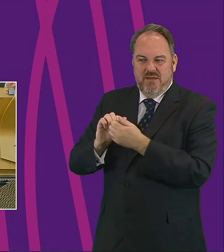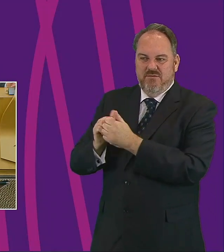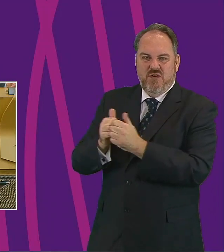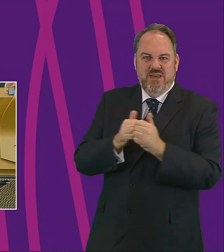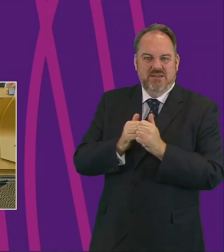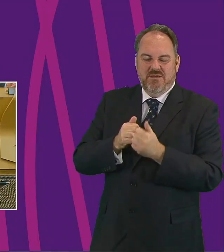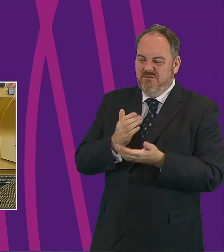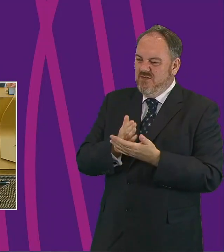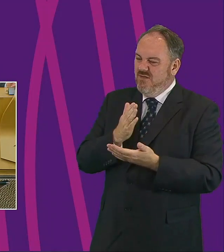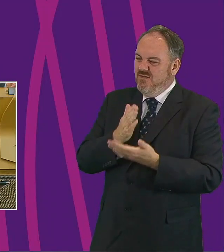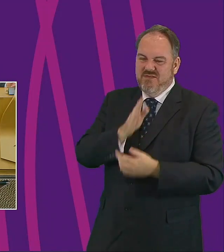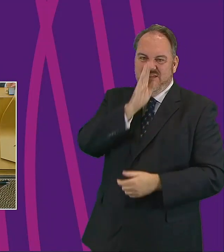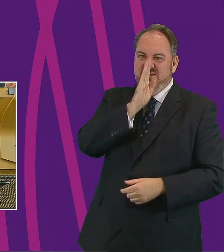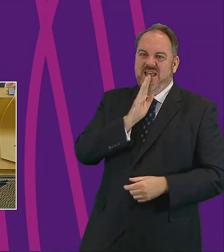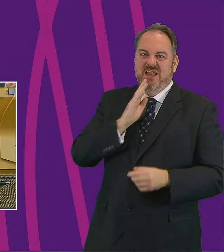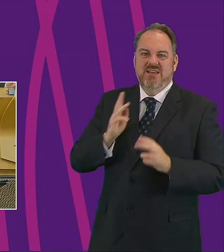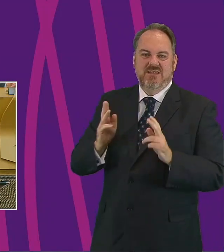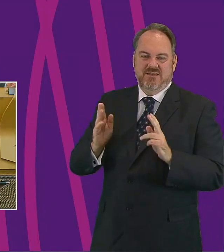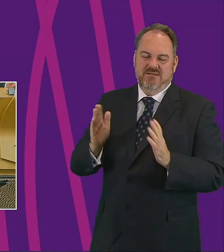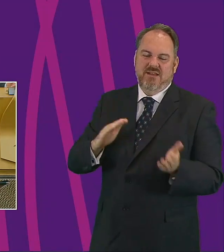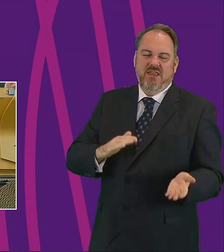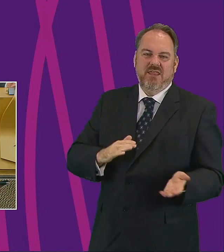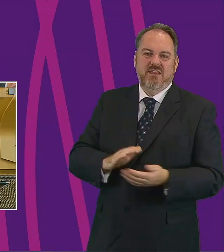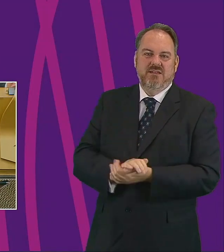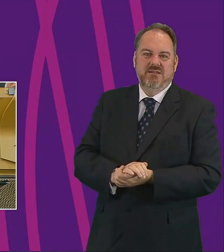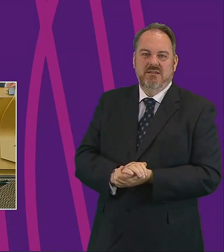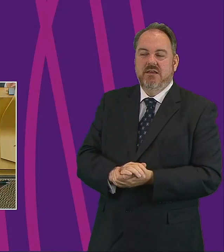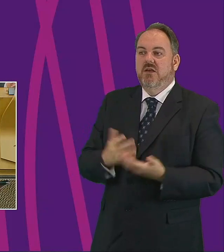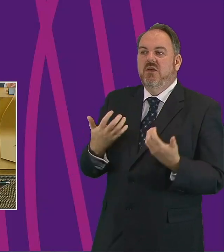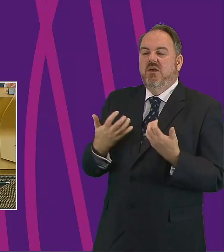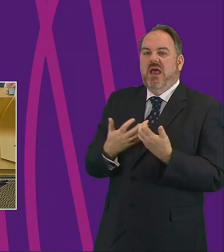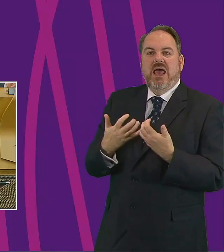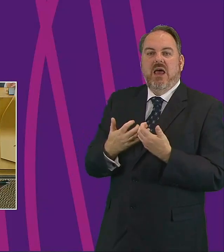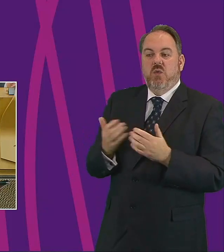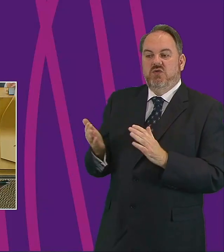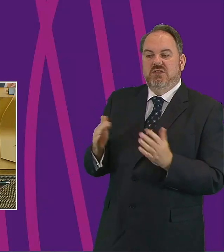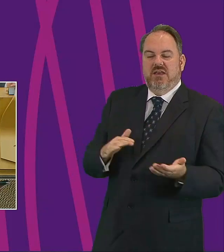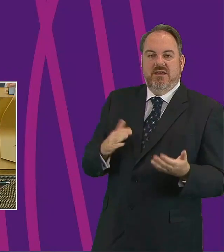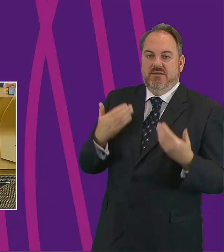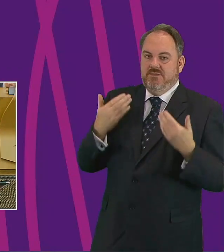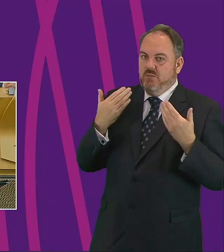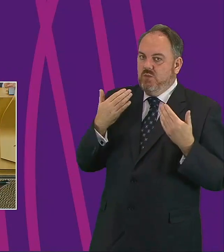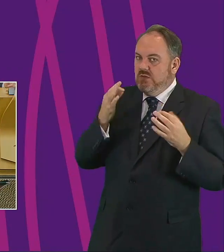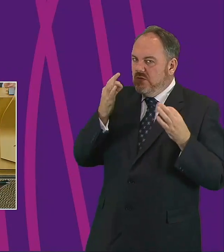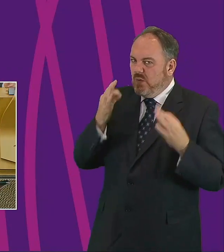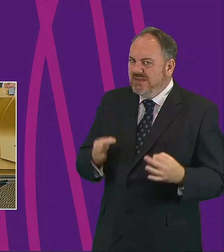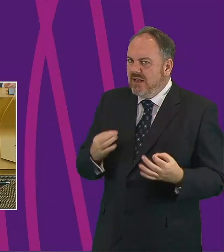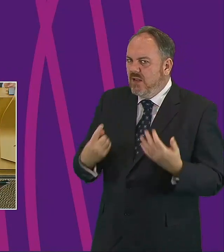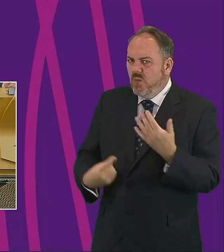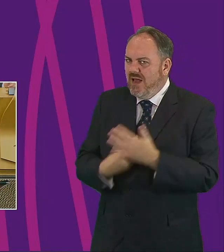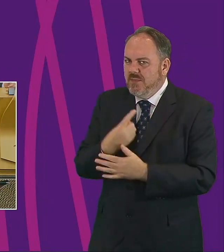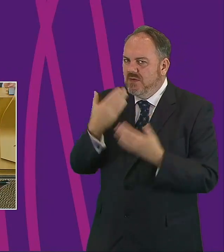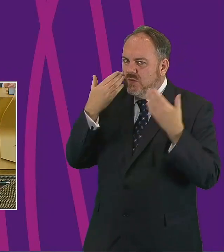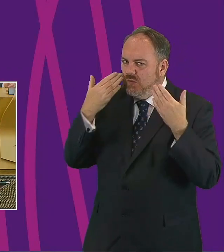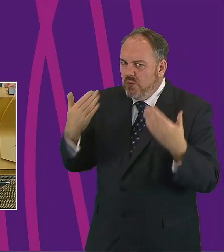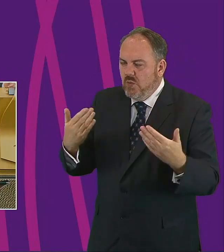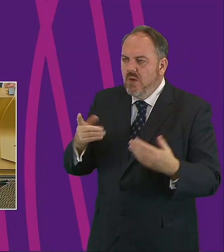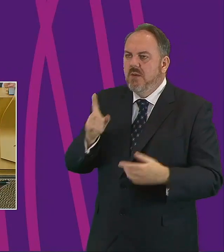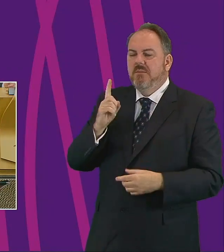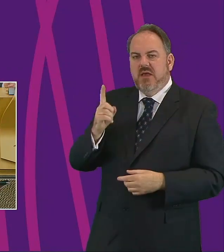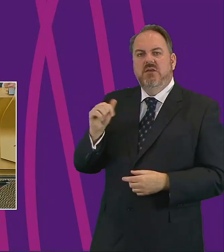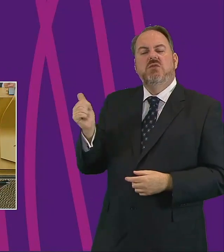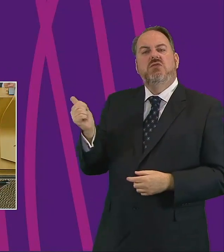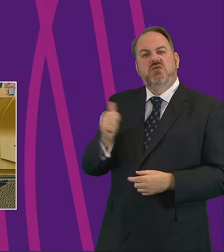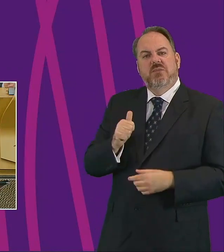death. The exact circumstances of her death are not yet known, and I think it's important to be clear about that. I certainly would support all